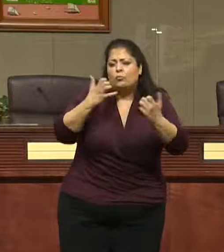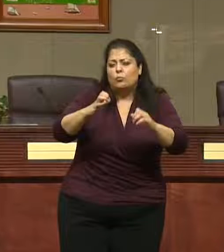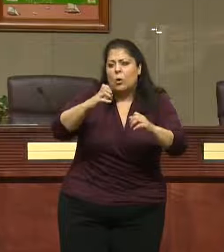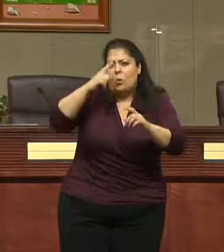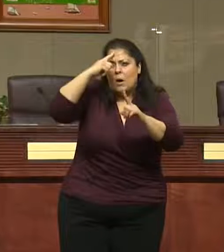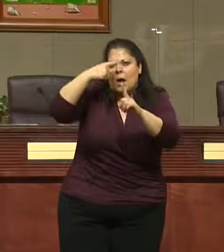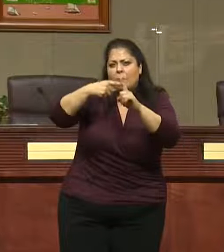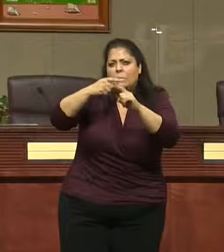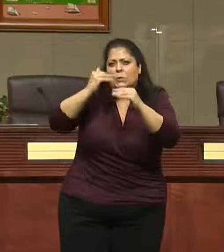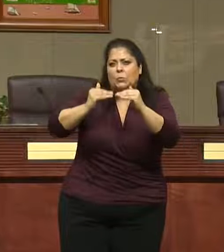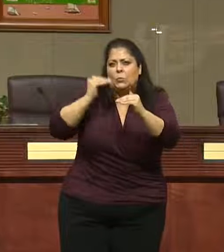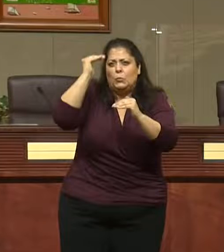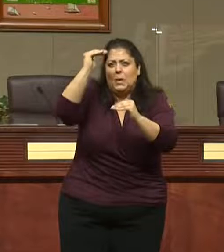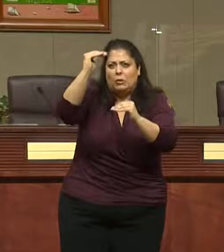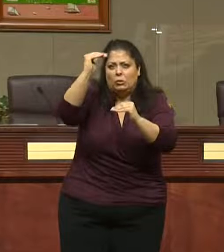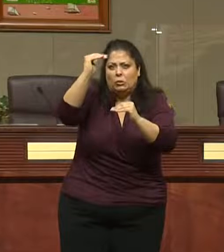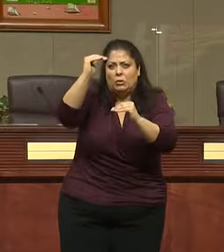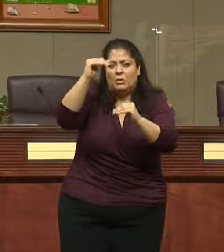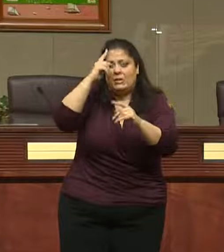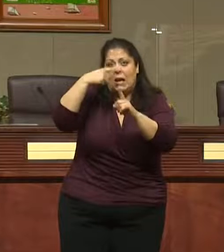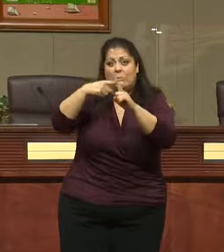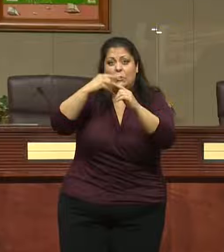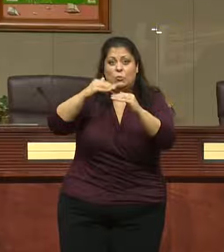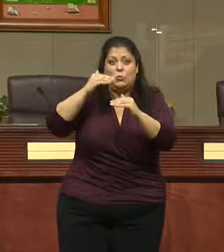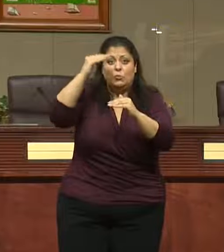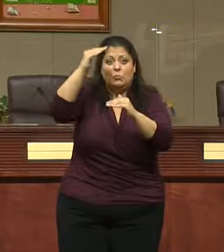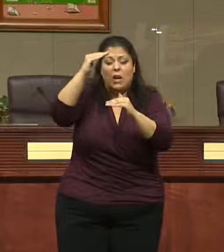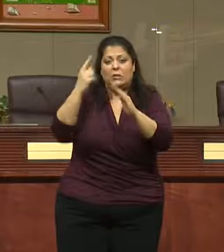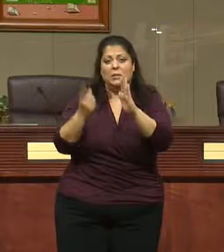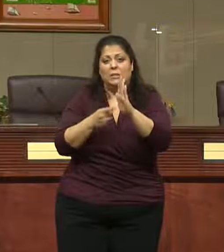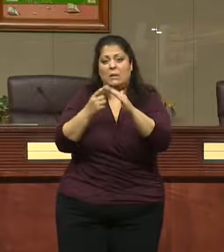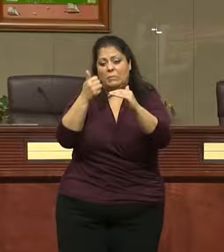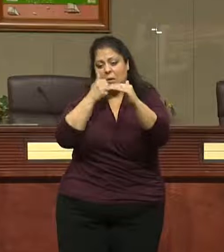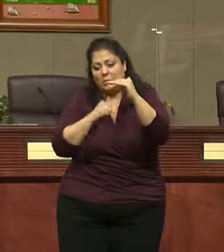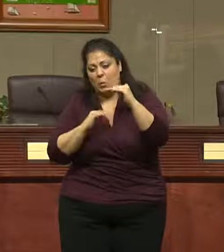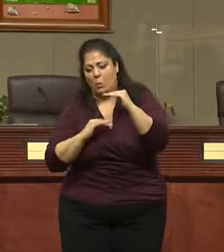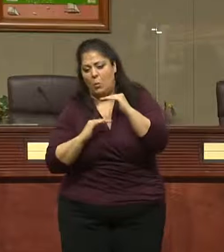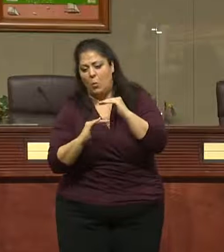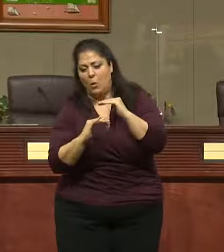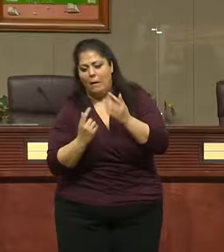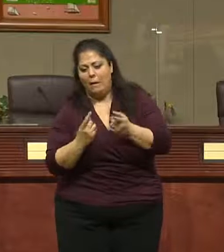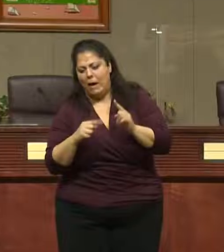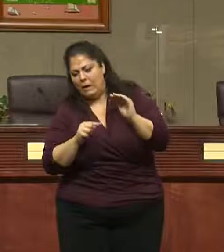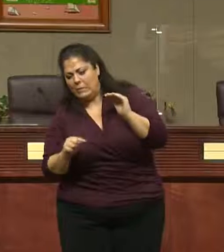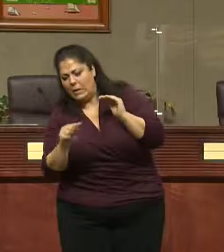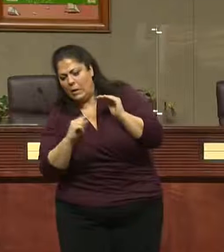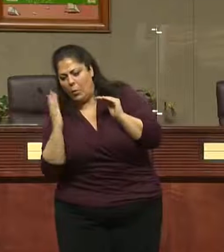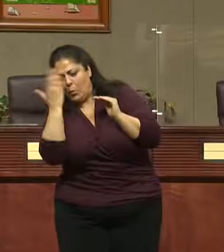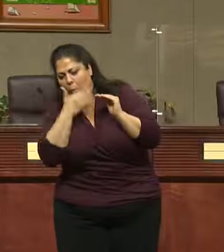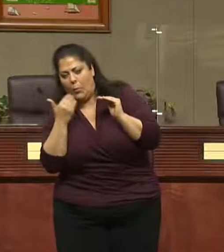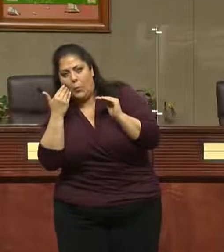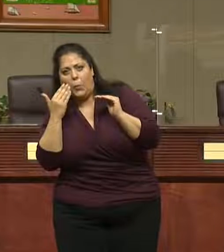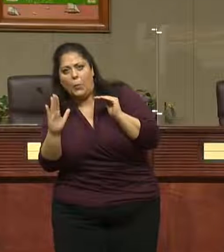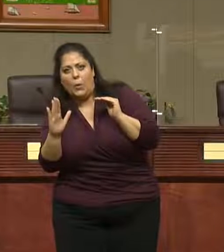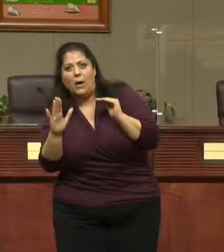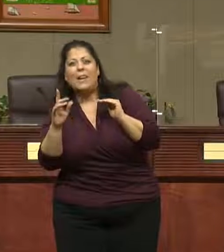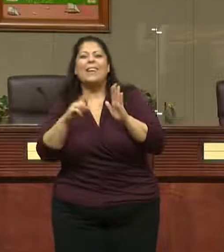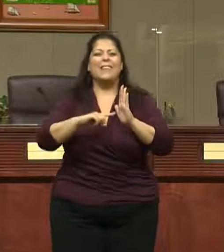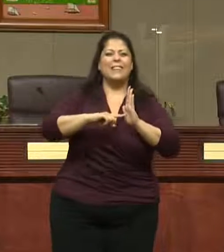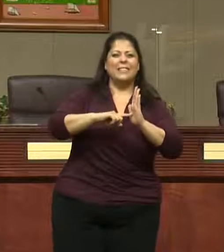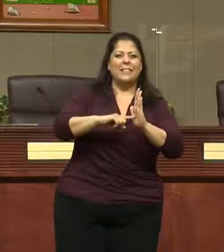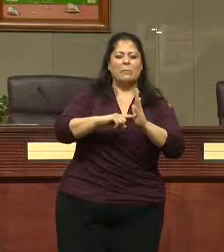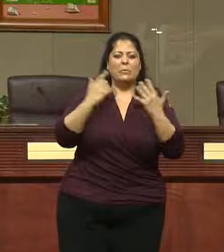cooking beneath the surface that we don't know about it, like the variance cases that we